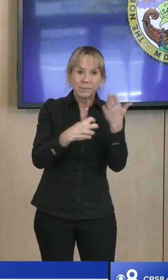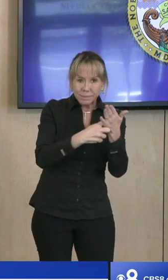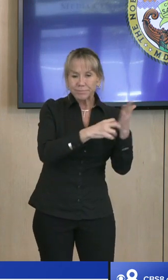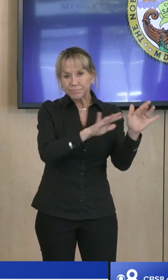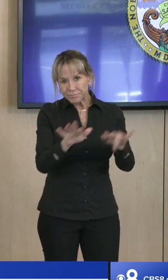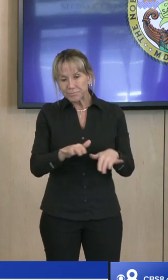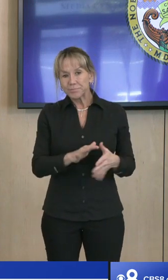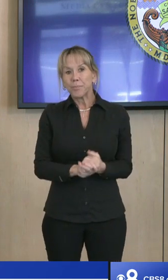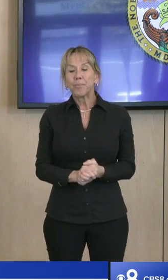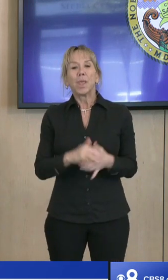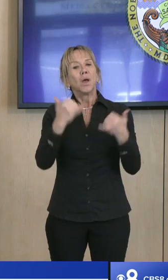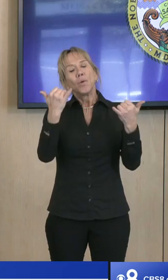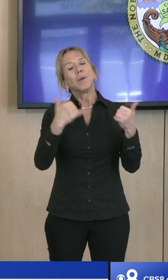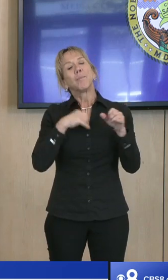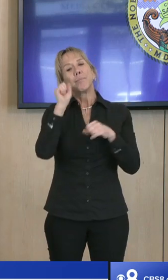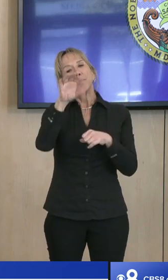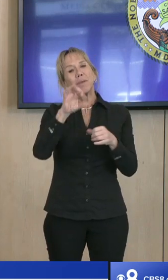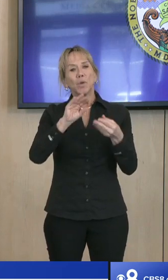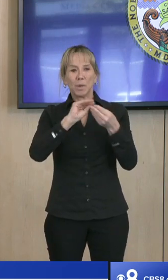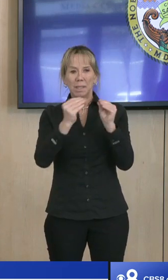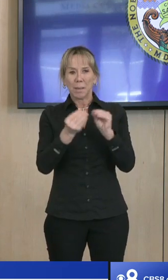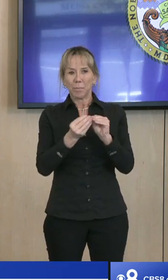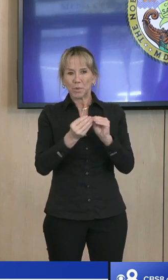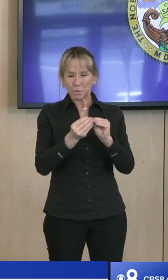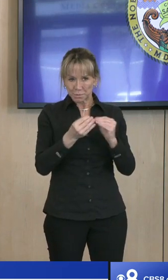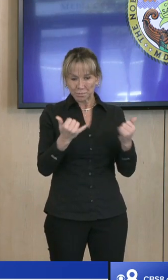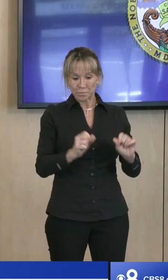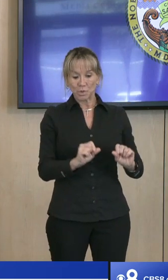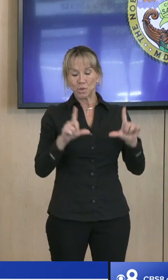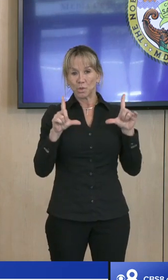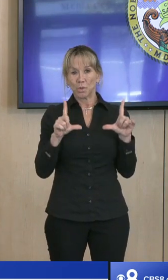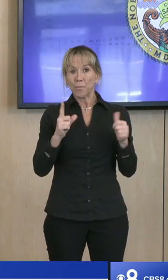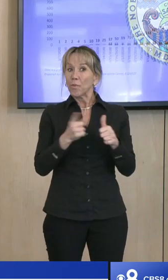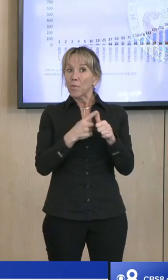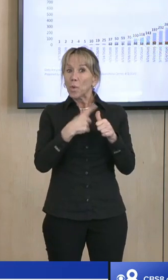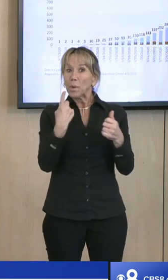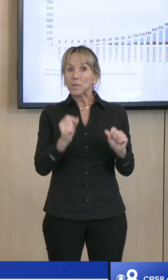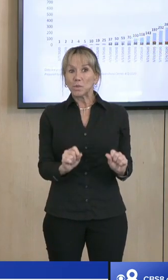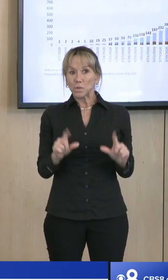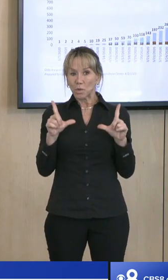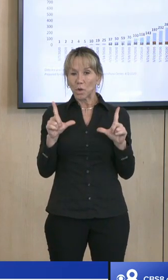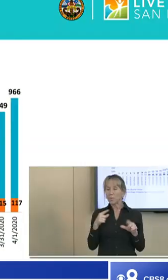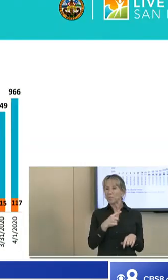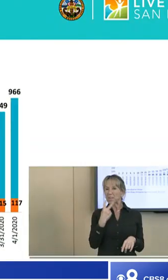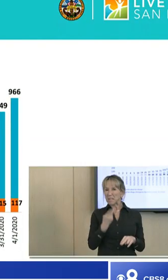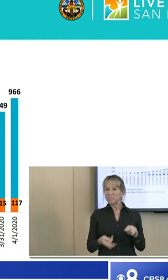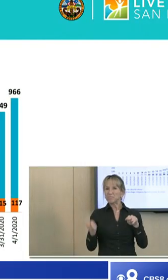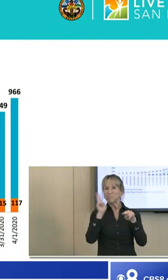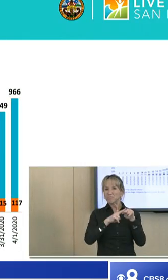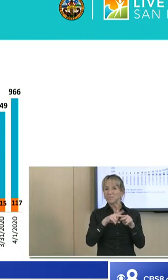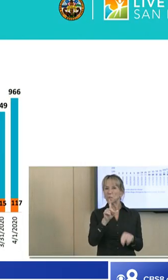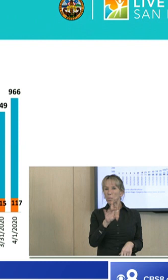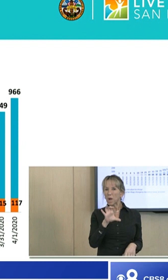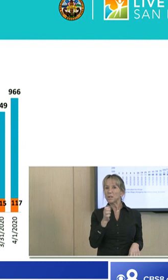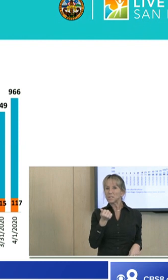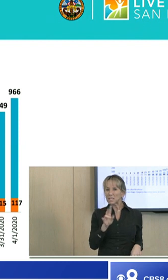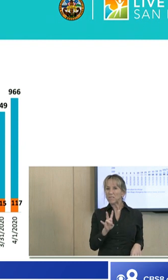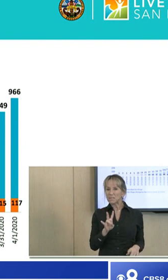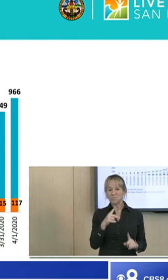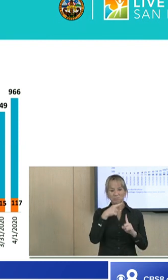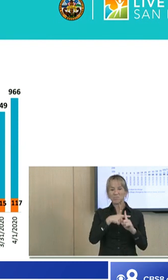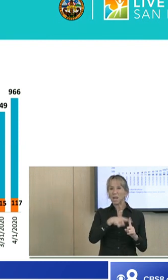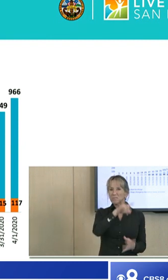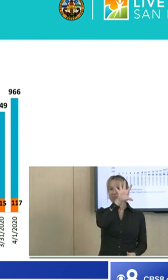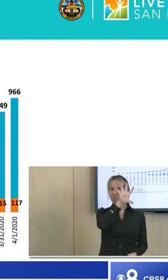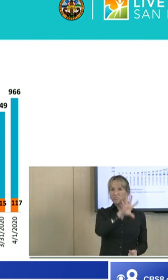the quick number updates and charts. The first chart you will see here, we are reporting an increase of 117